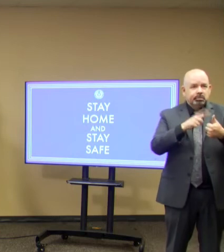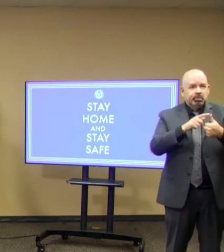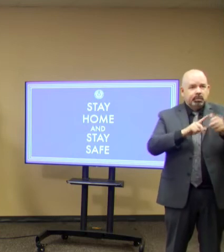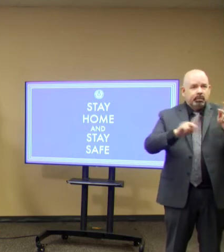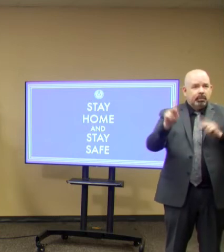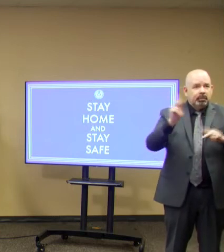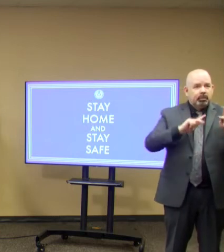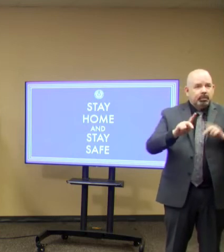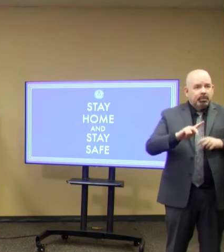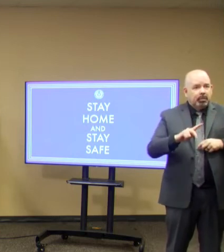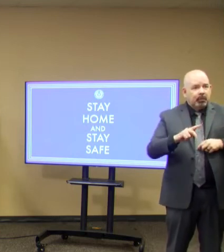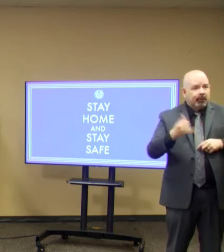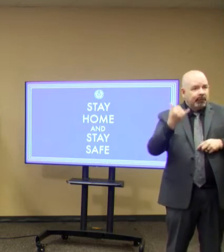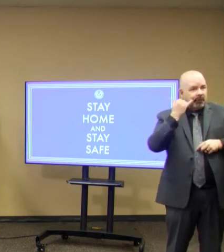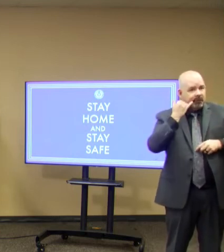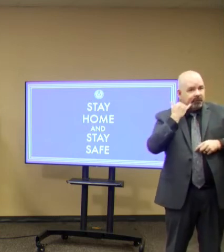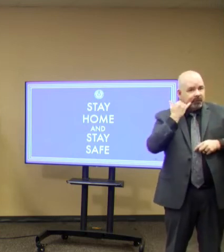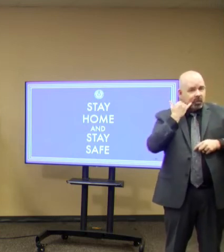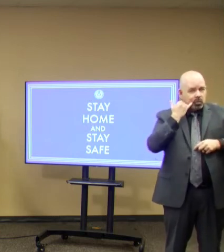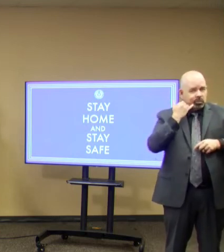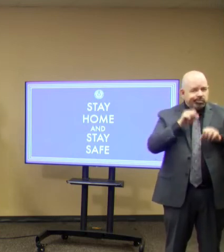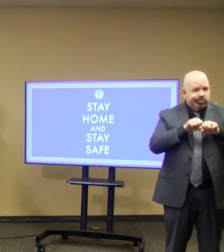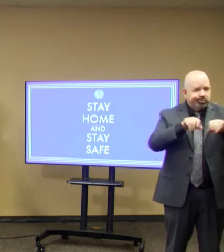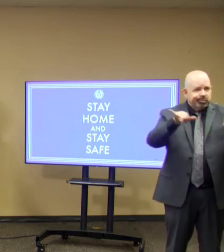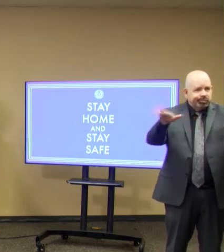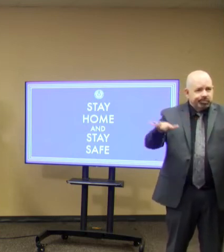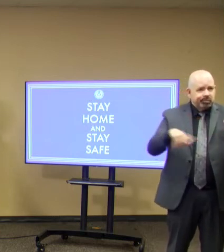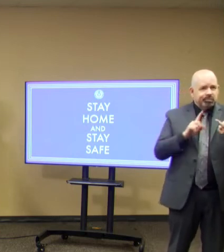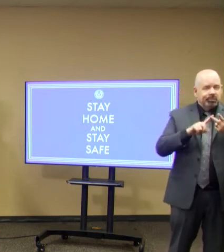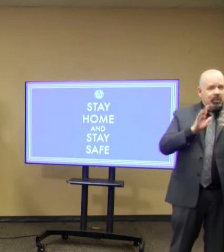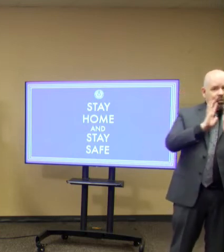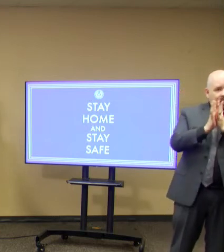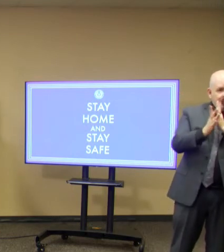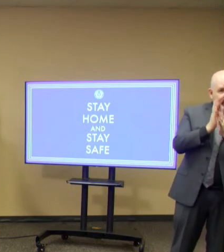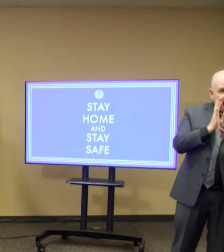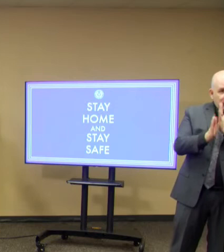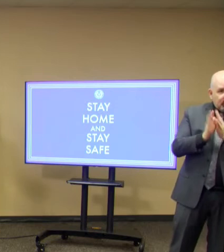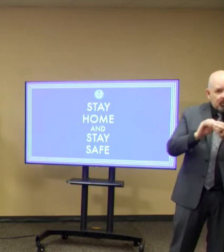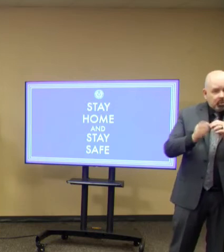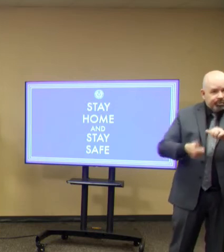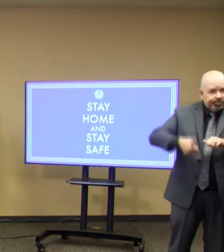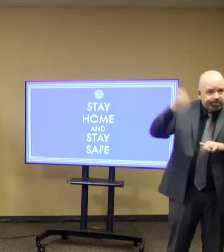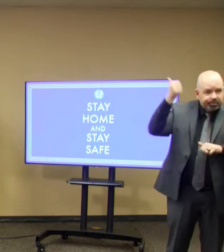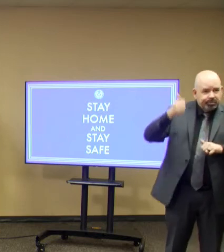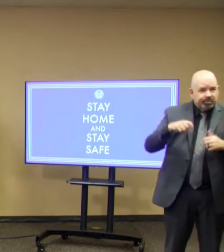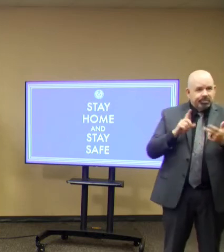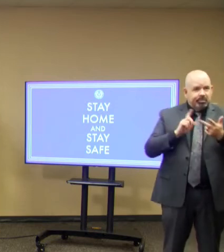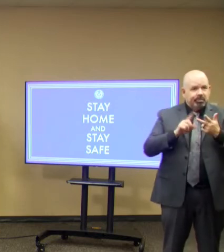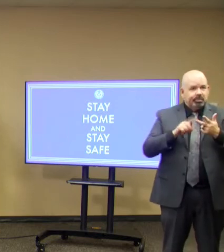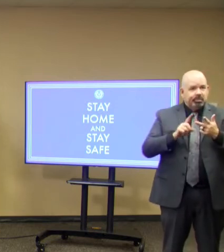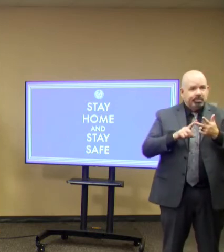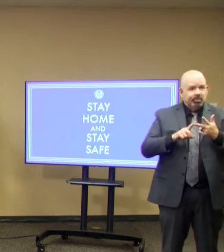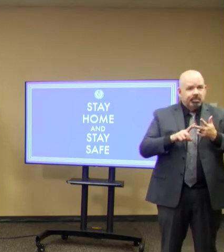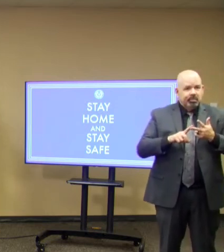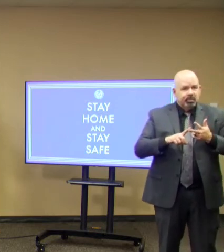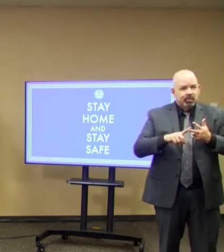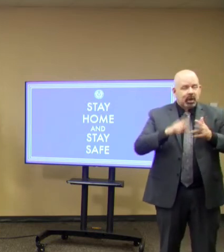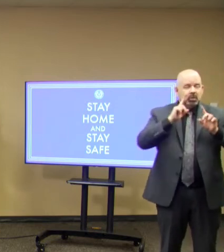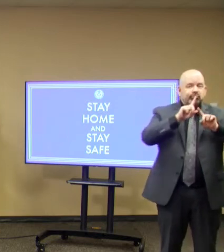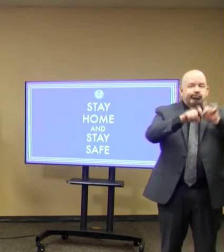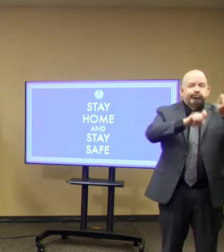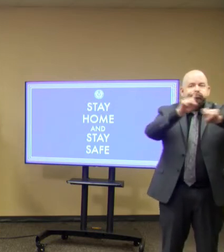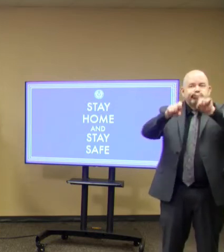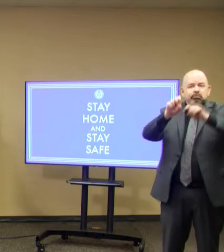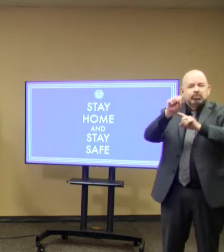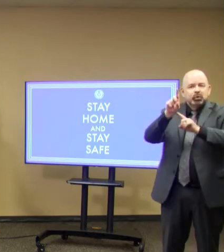traffic data, survey data, the prevalence rate data from the study that